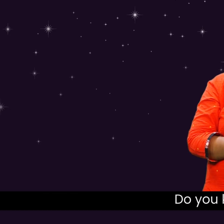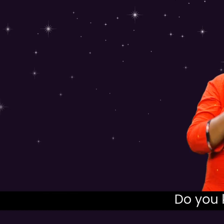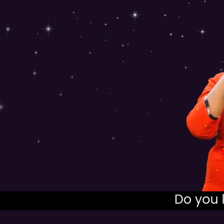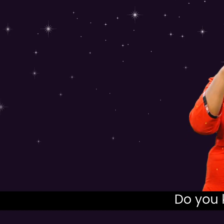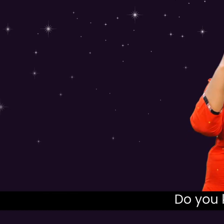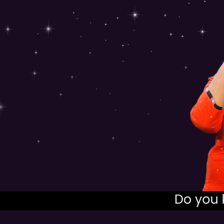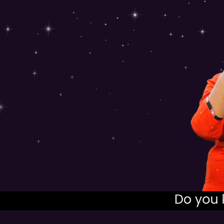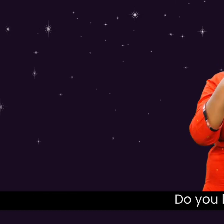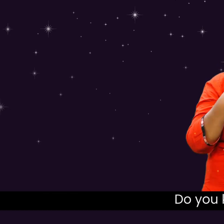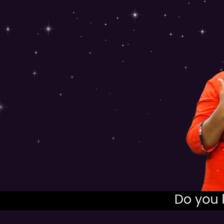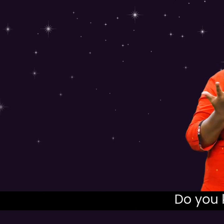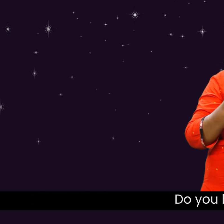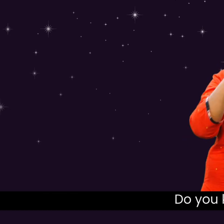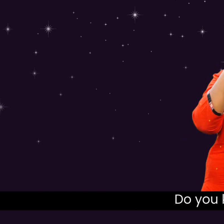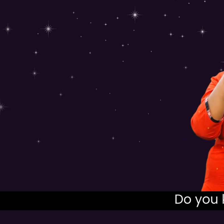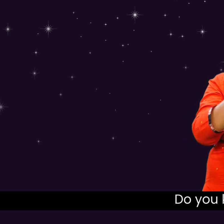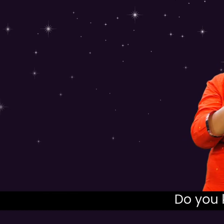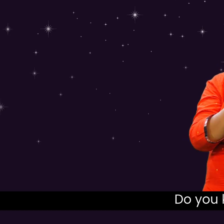Do you know what is 1 month?